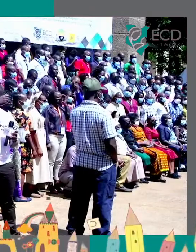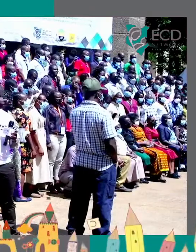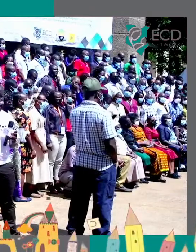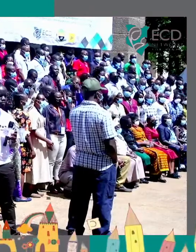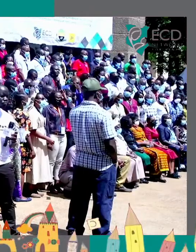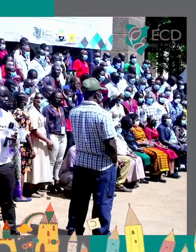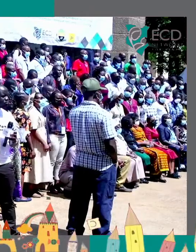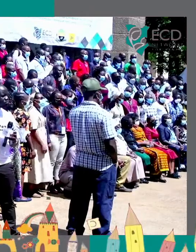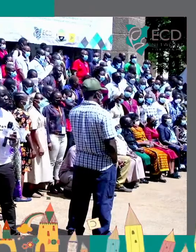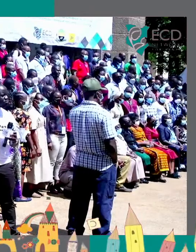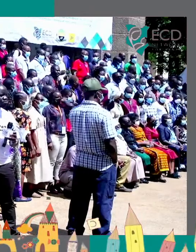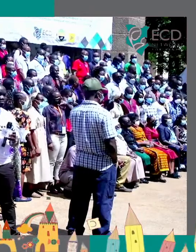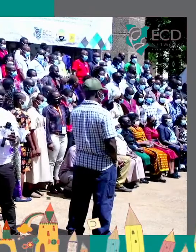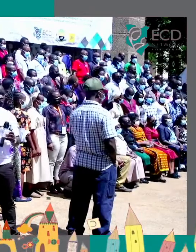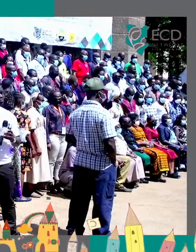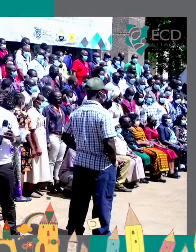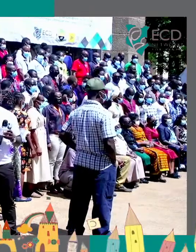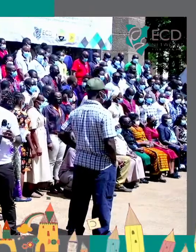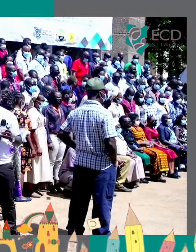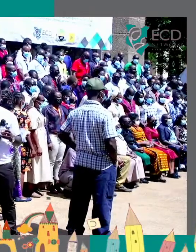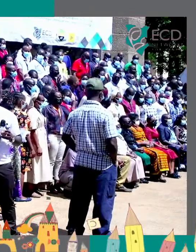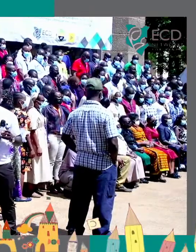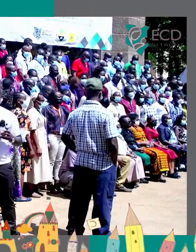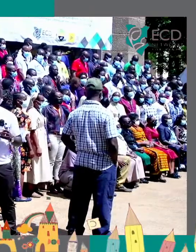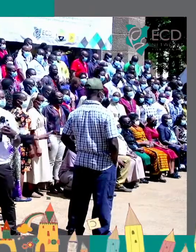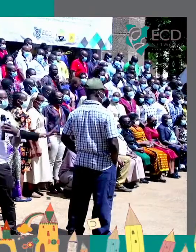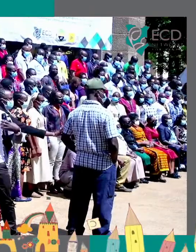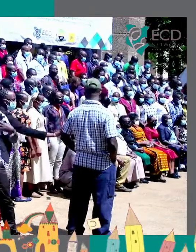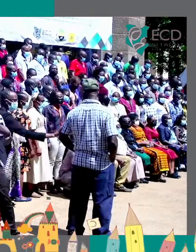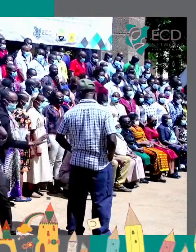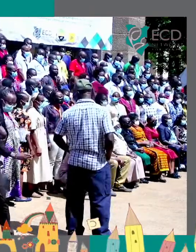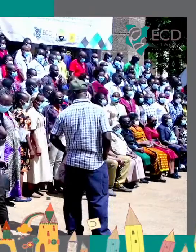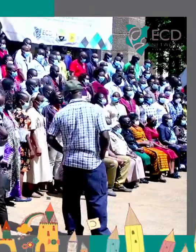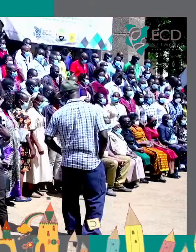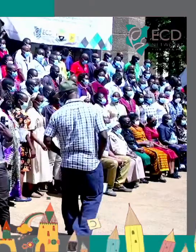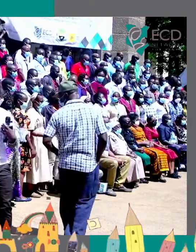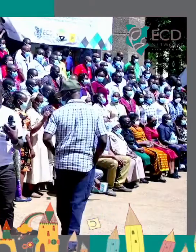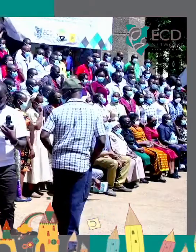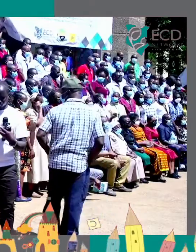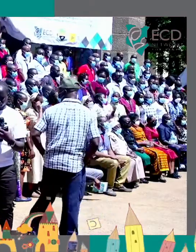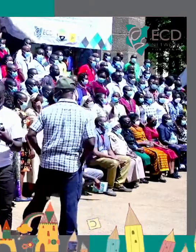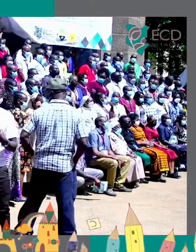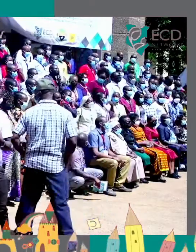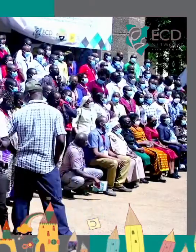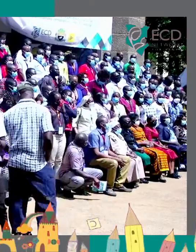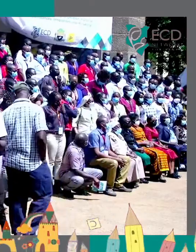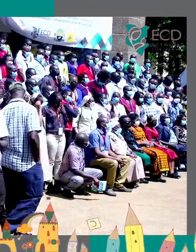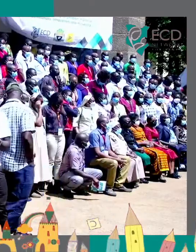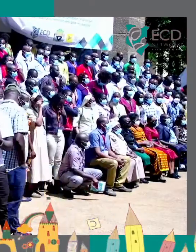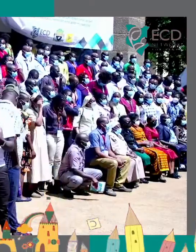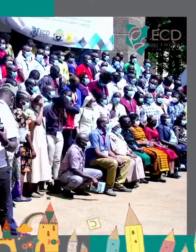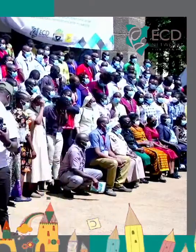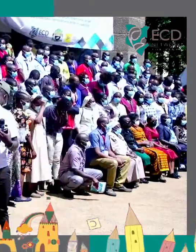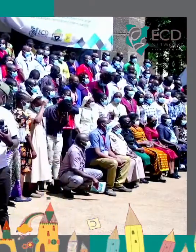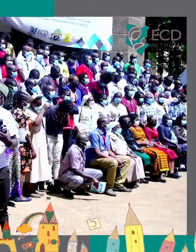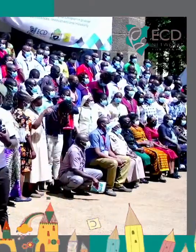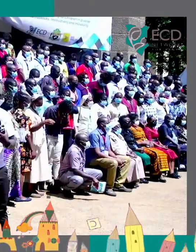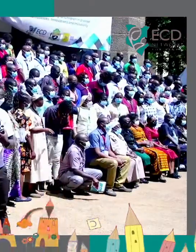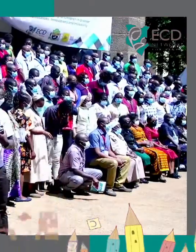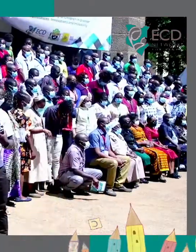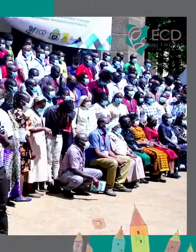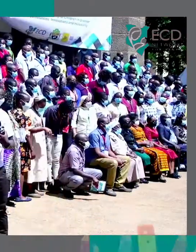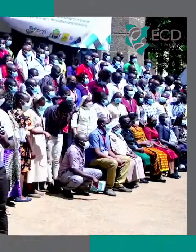Kuchako kabodati Tabro dongo maber Irit maber Kendo kategno